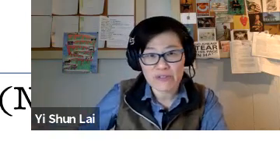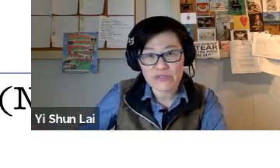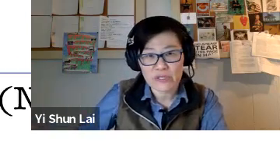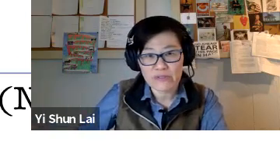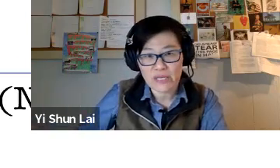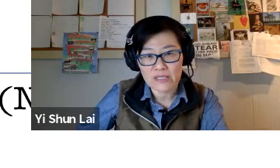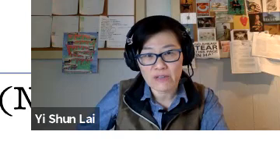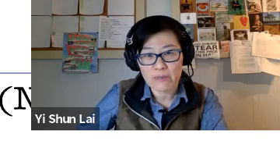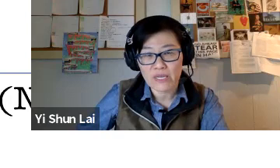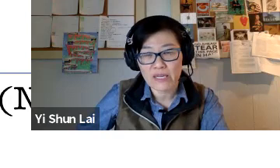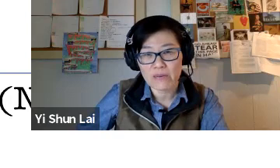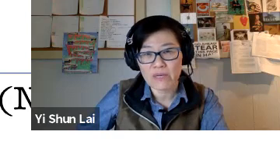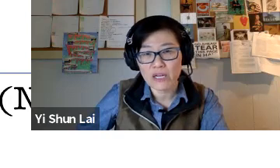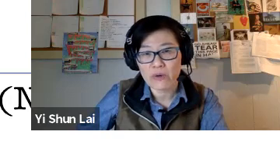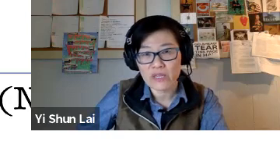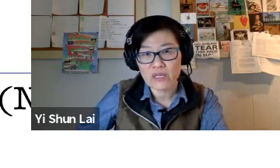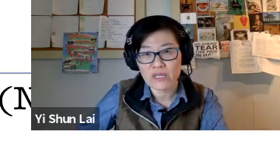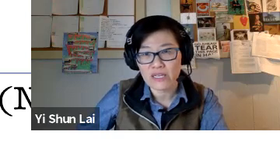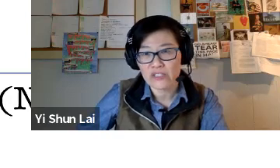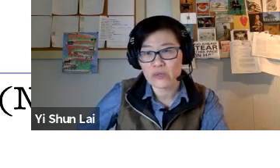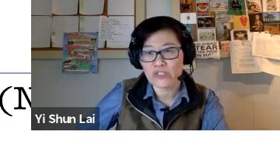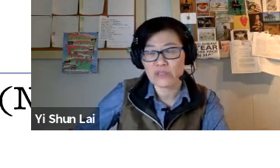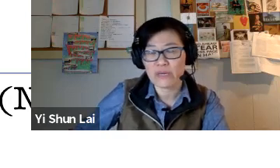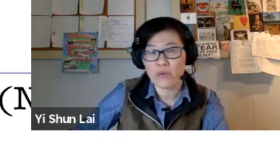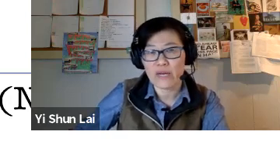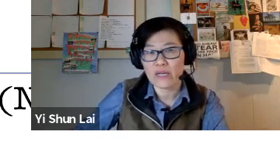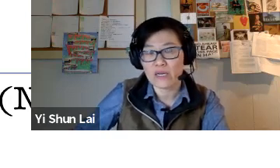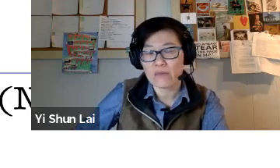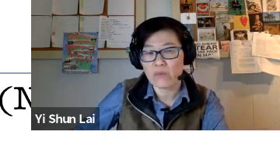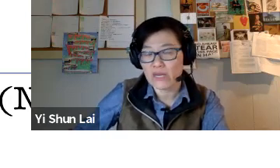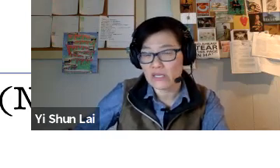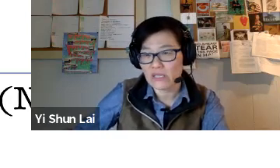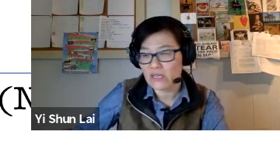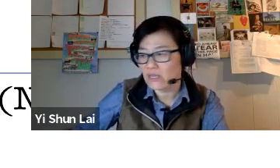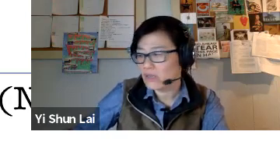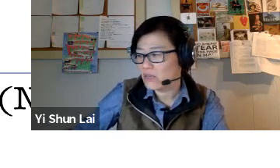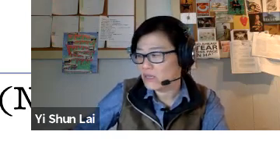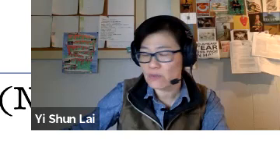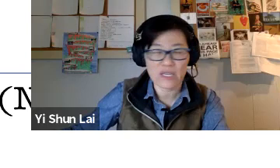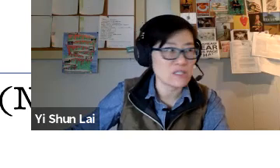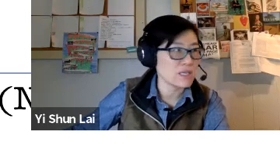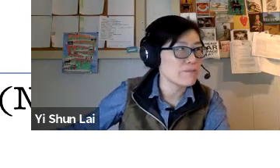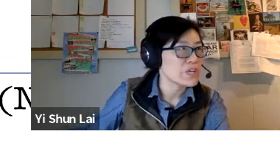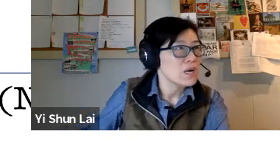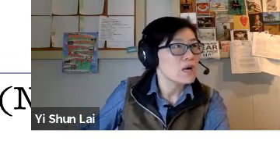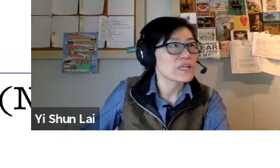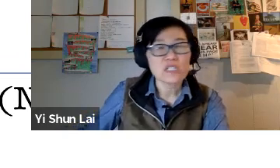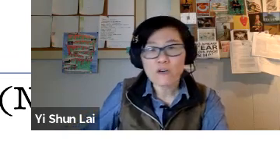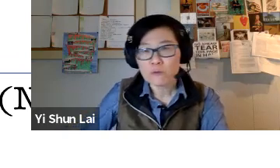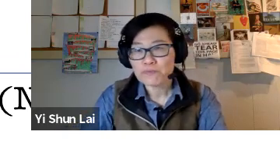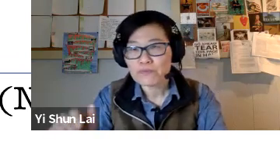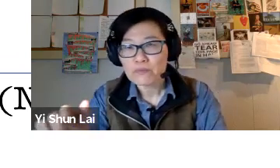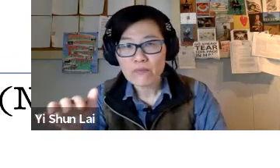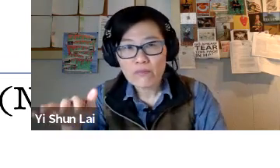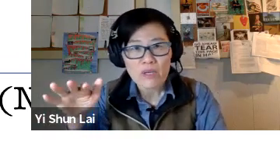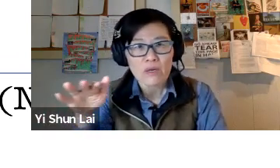agent offers for not a self-help book, I ended up not going with it, and I can answer questions about why it is that was the case. Okay, all right,